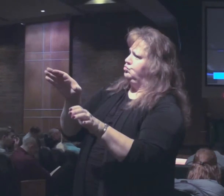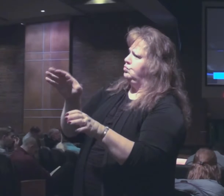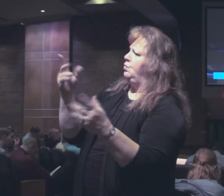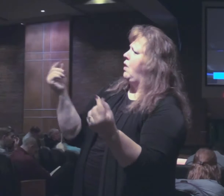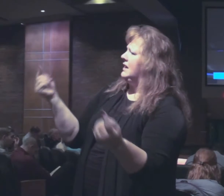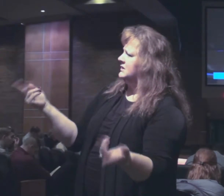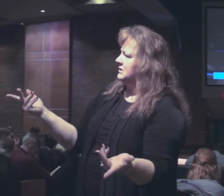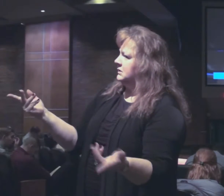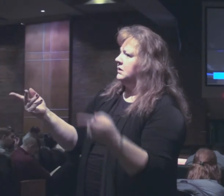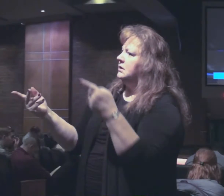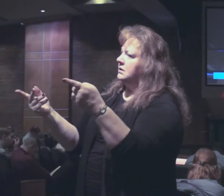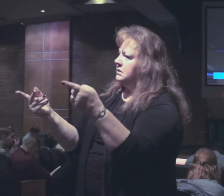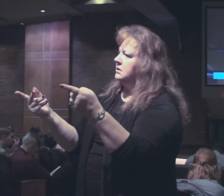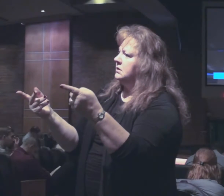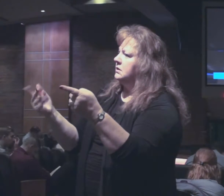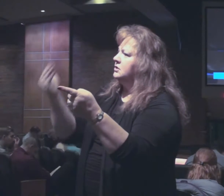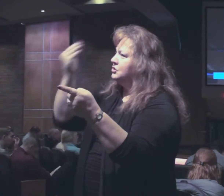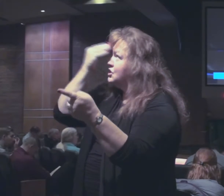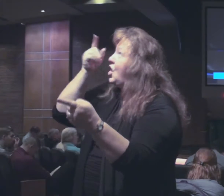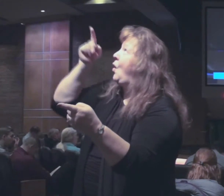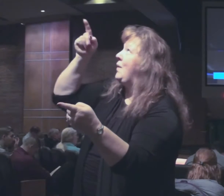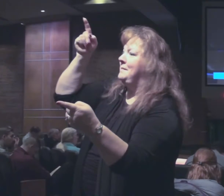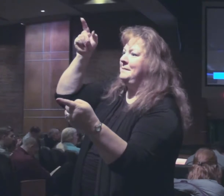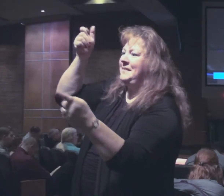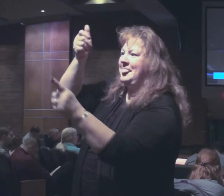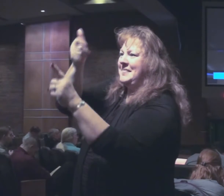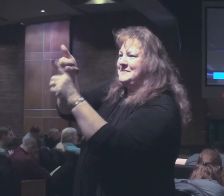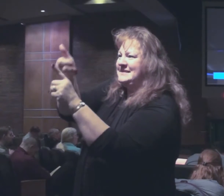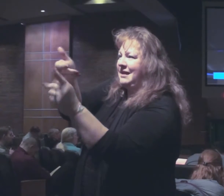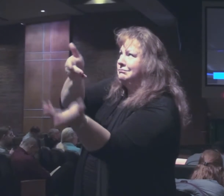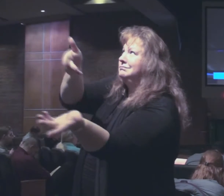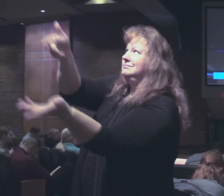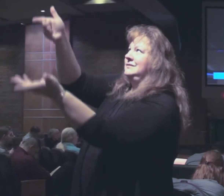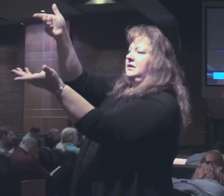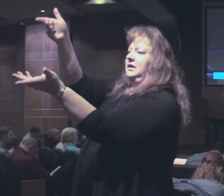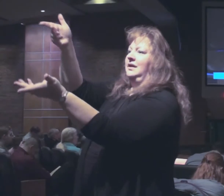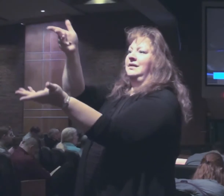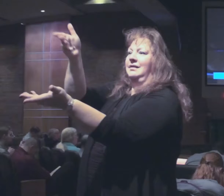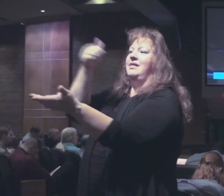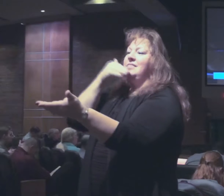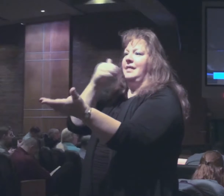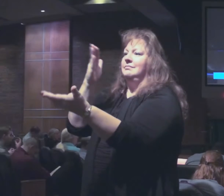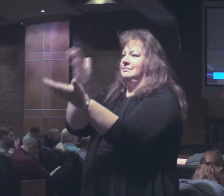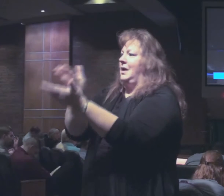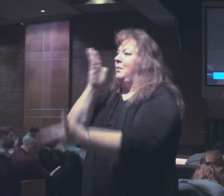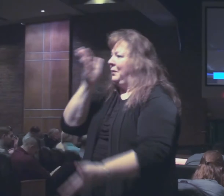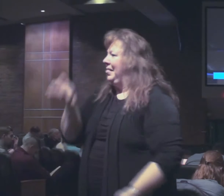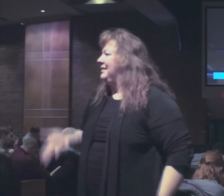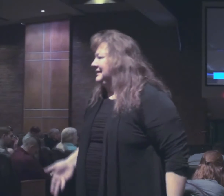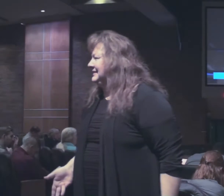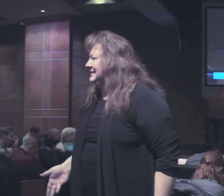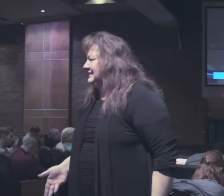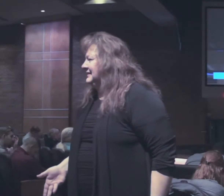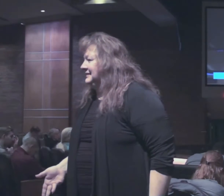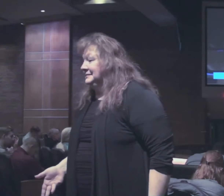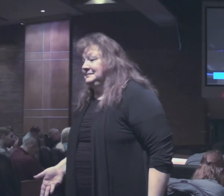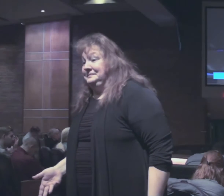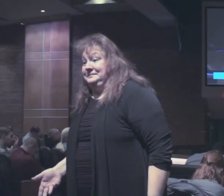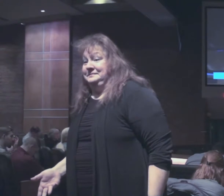it is bring them to know God. That will take care of it.